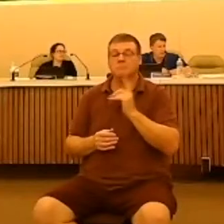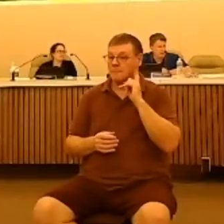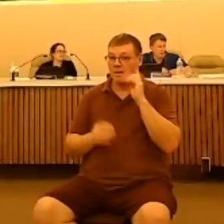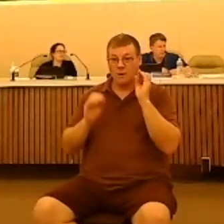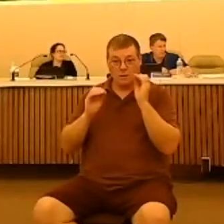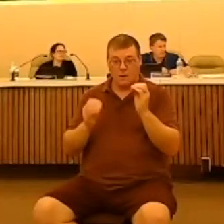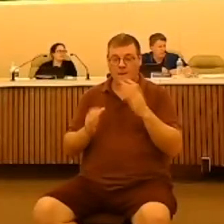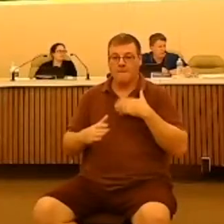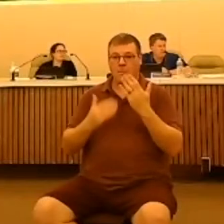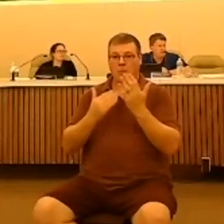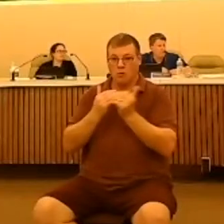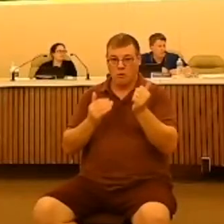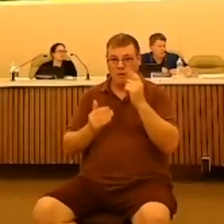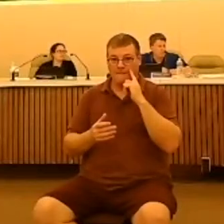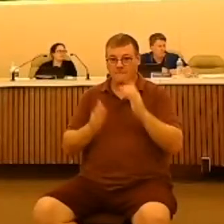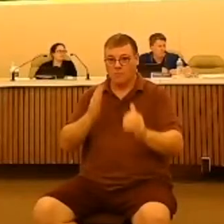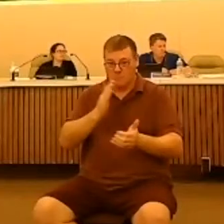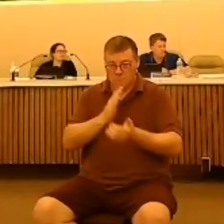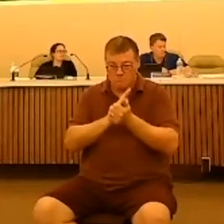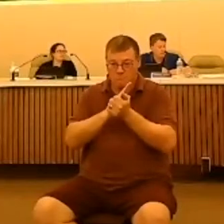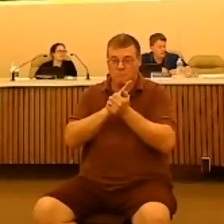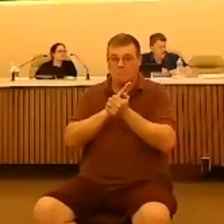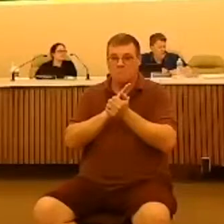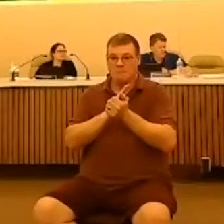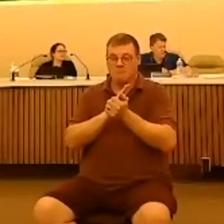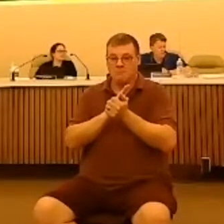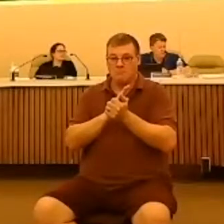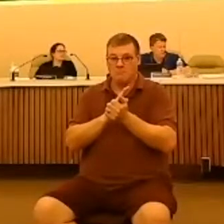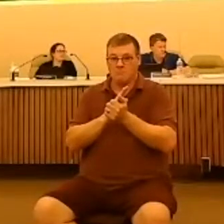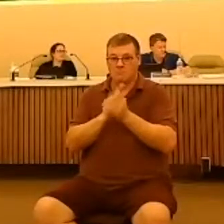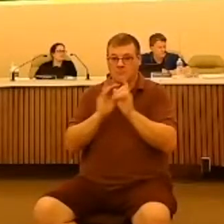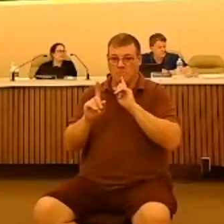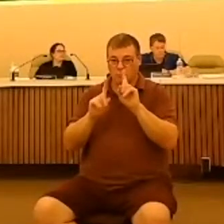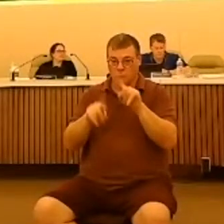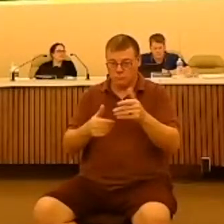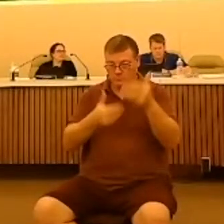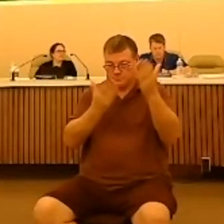please call the roll on the amended resolution.